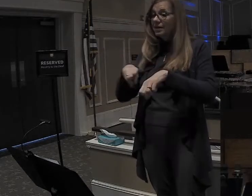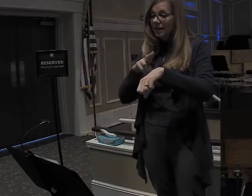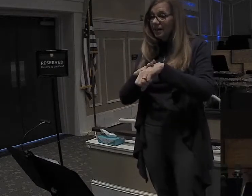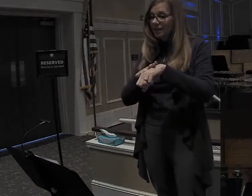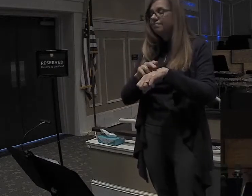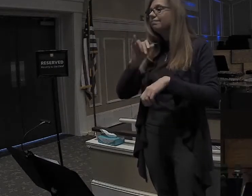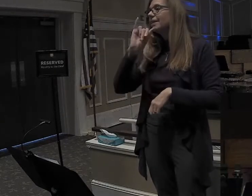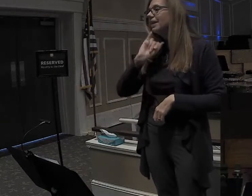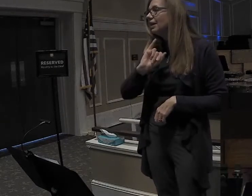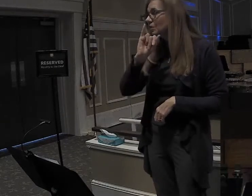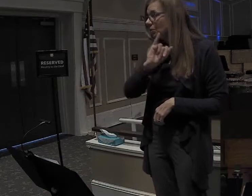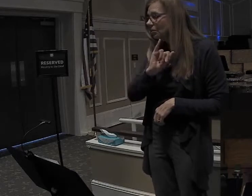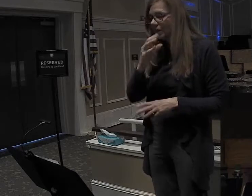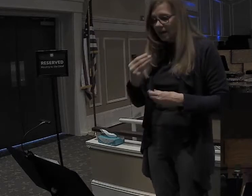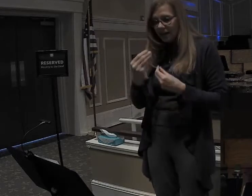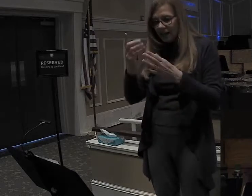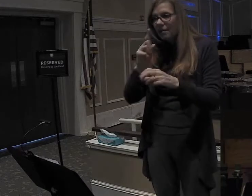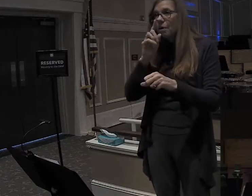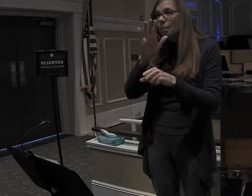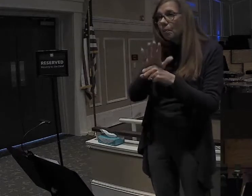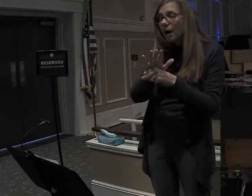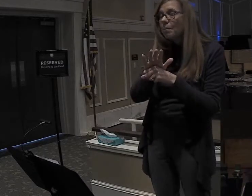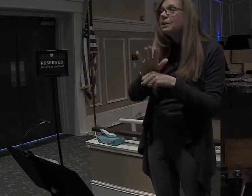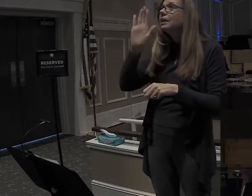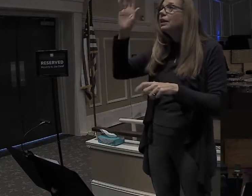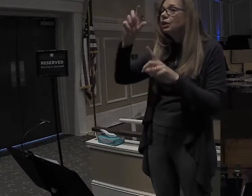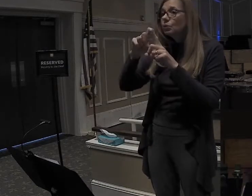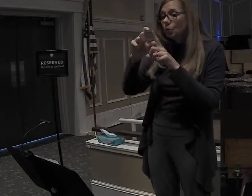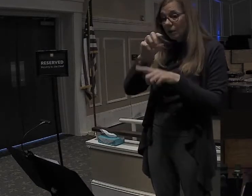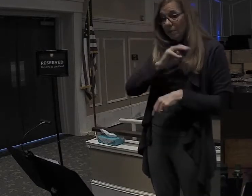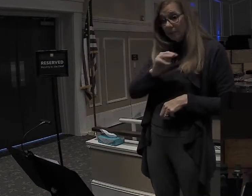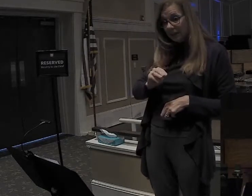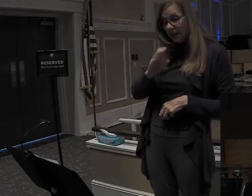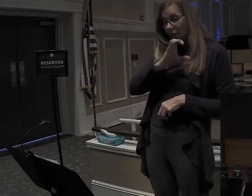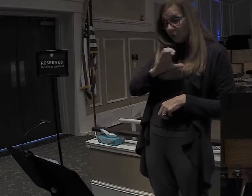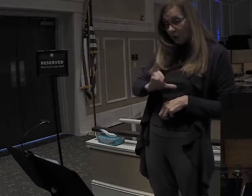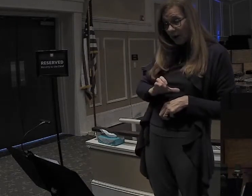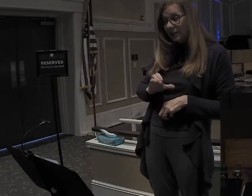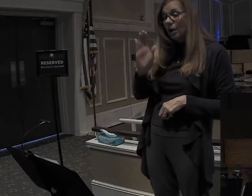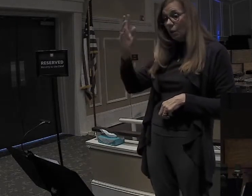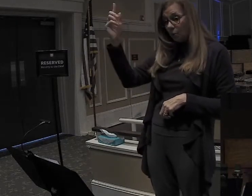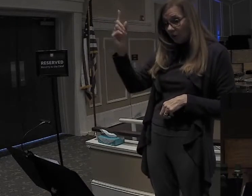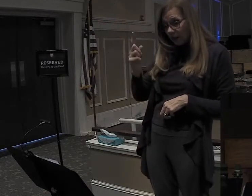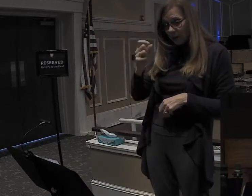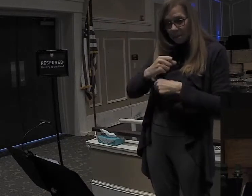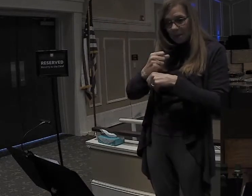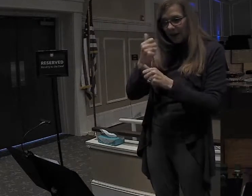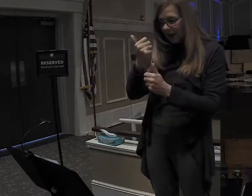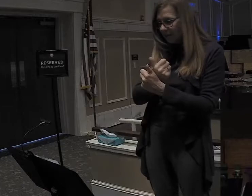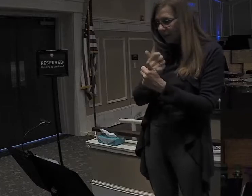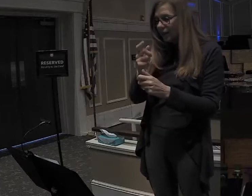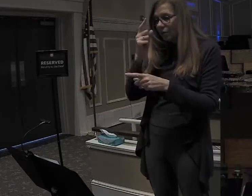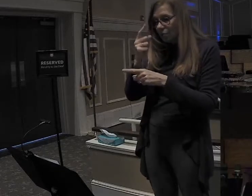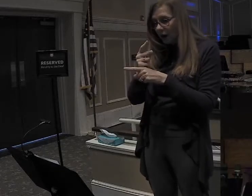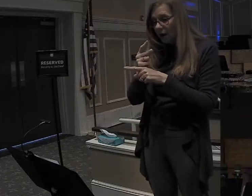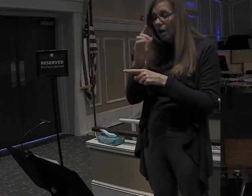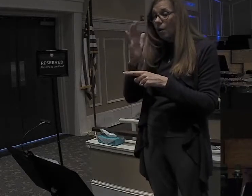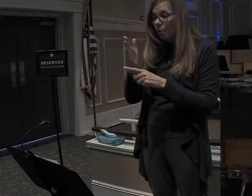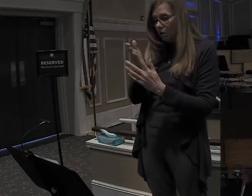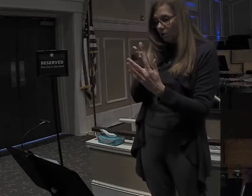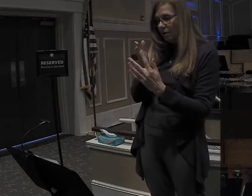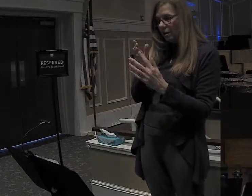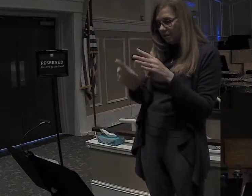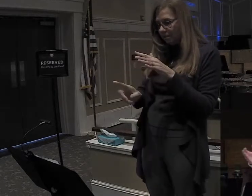that nation with the promise and with his word that Messiah, the Christ, who would come and make things right, would come through this